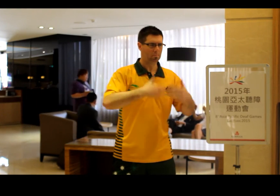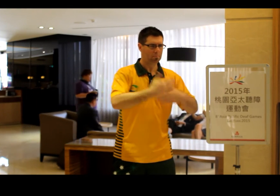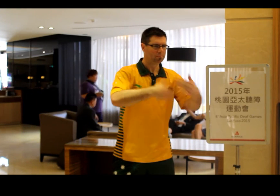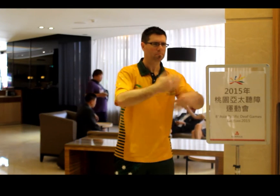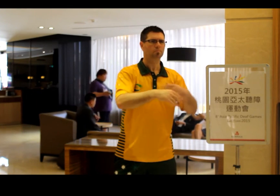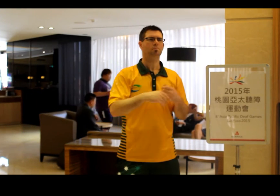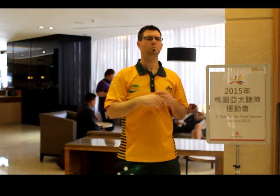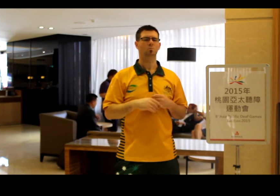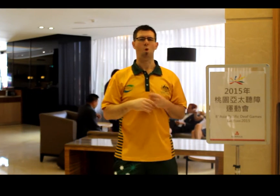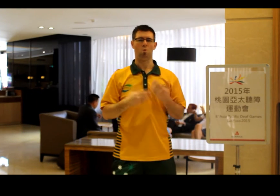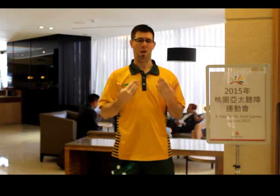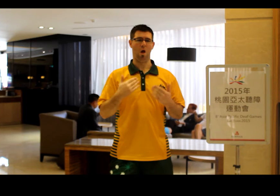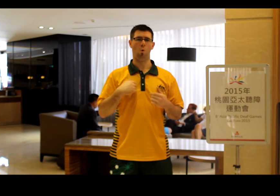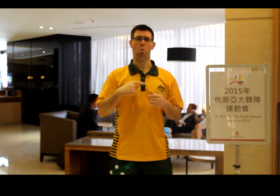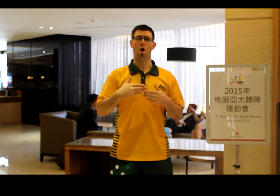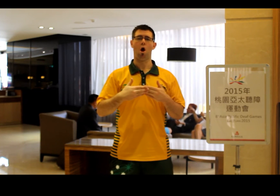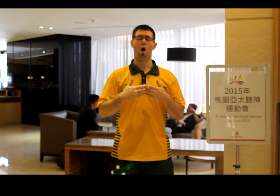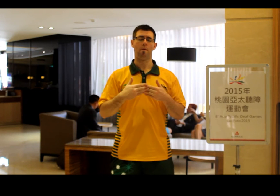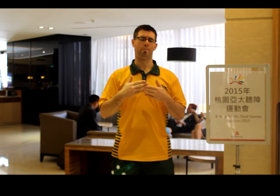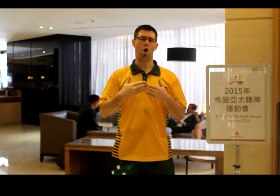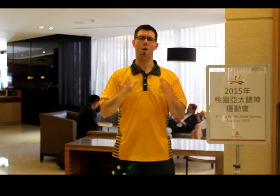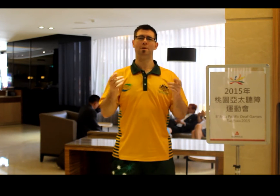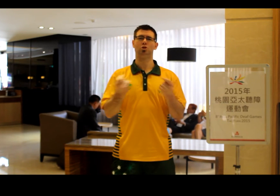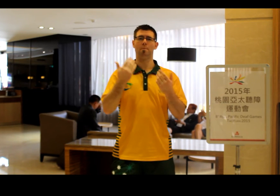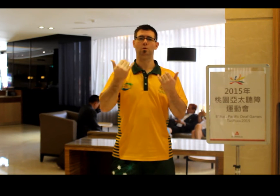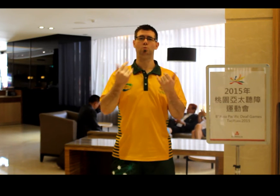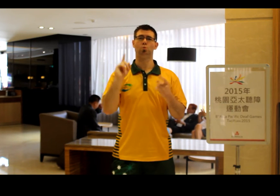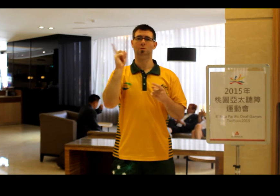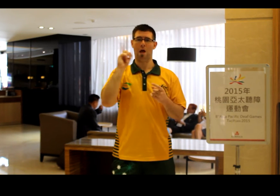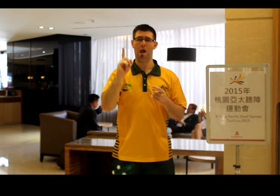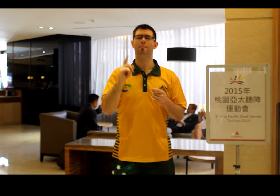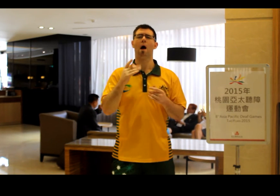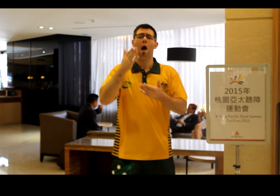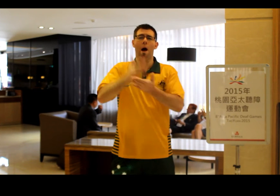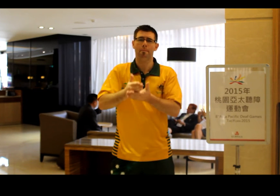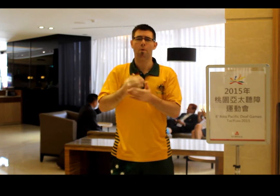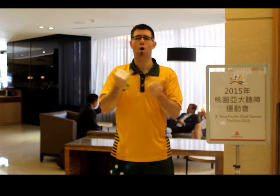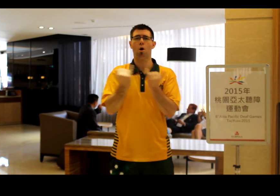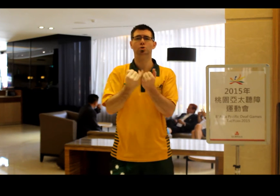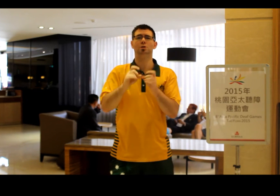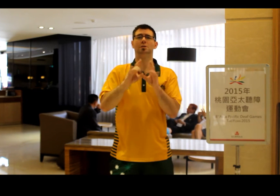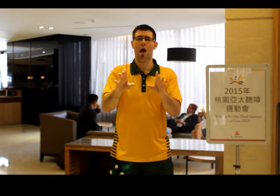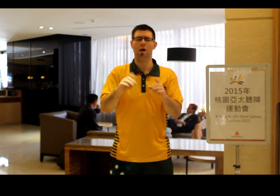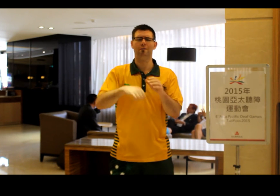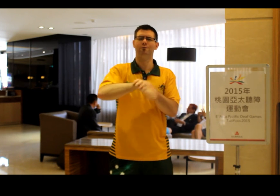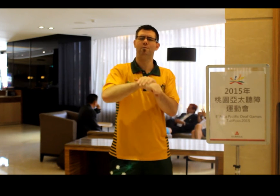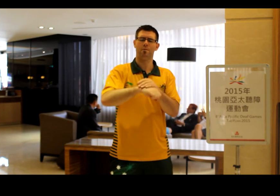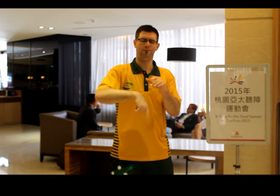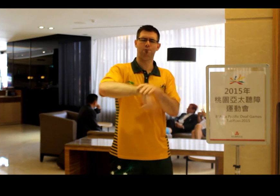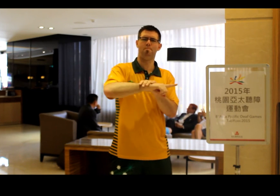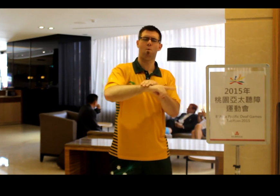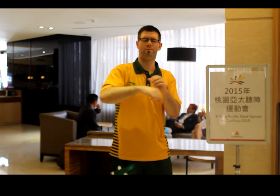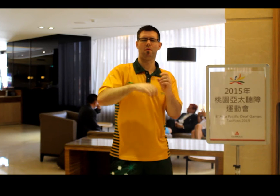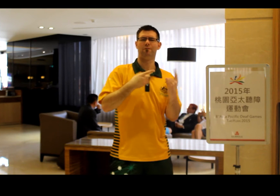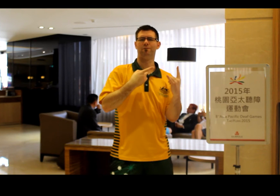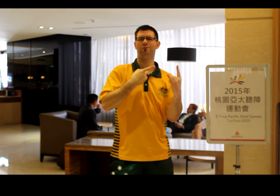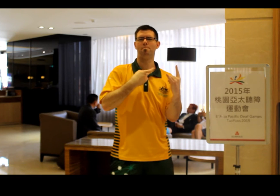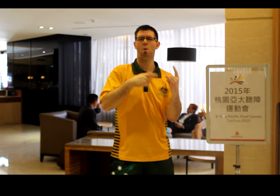run rather smoothly considering all the challenges we've faced. Today we have the opening ceremony, but we did have